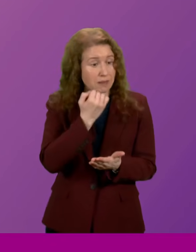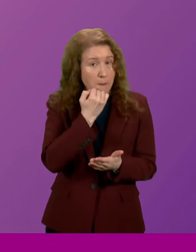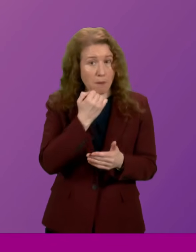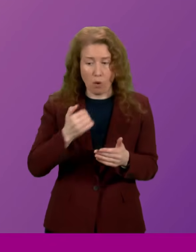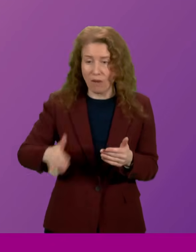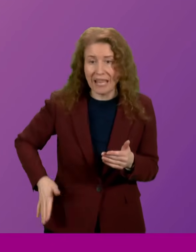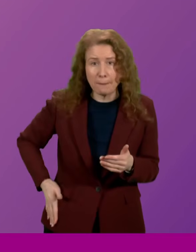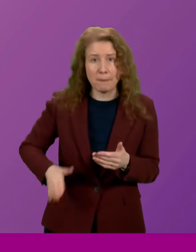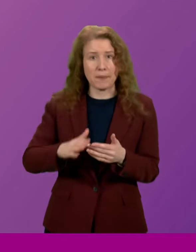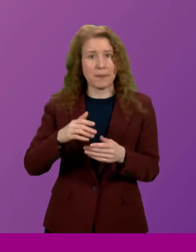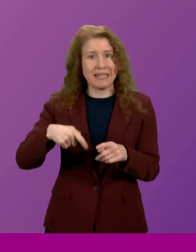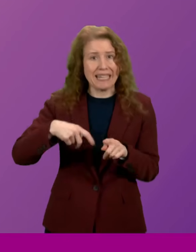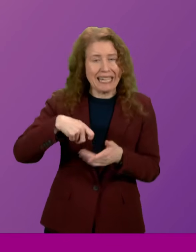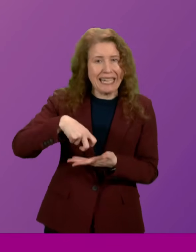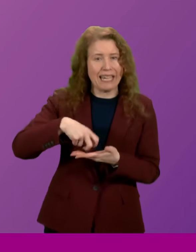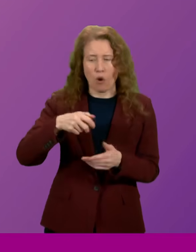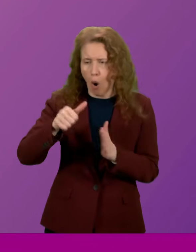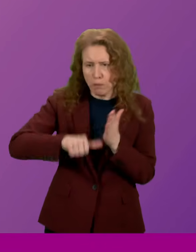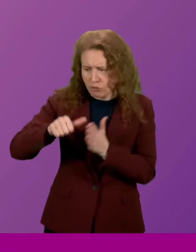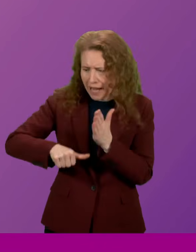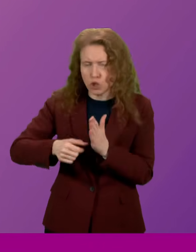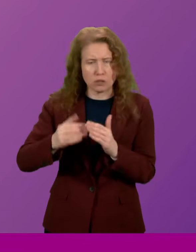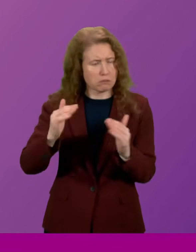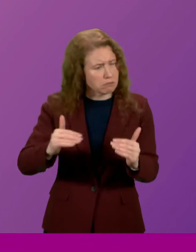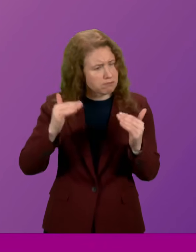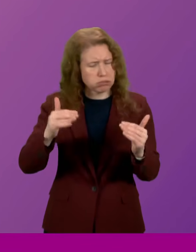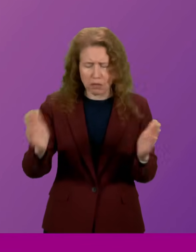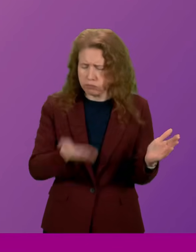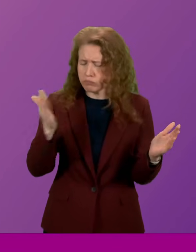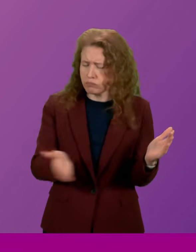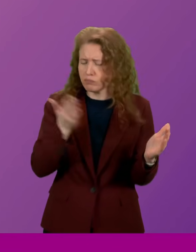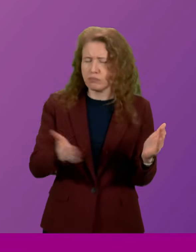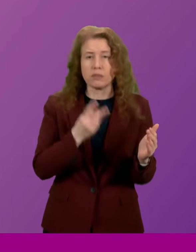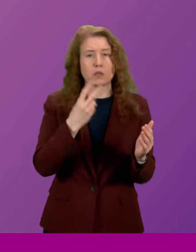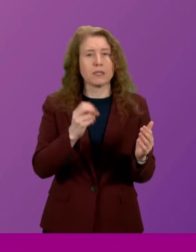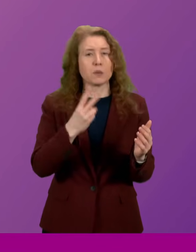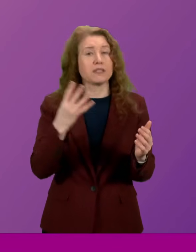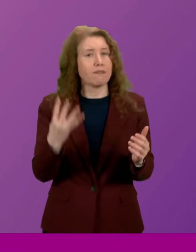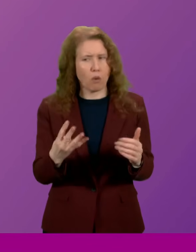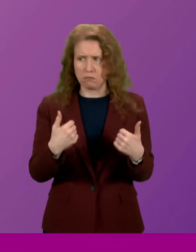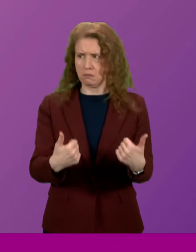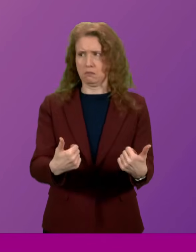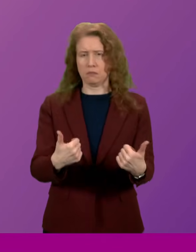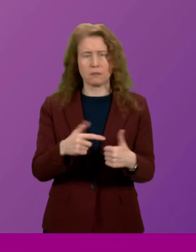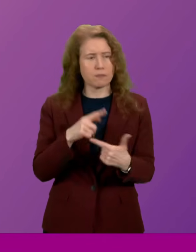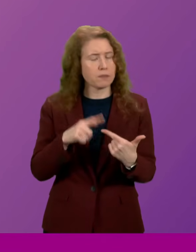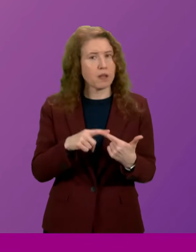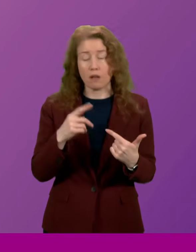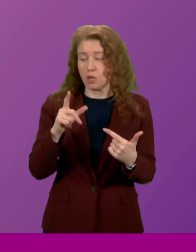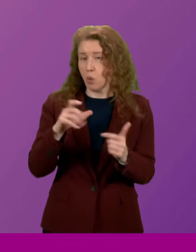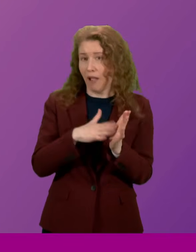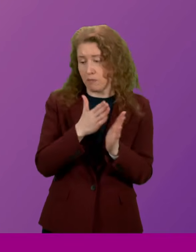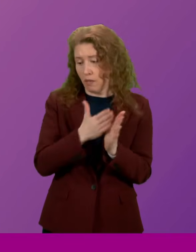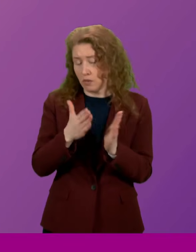hip and knee operations reached an all-time high in 2024, which is really welcome. In the 12 months